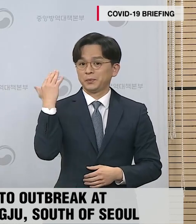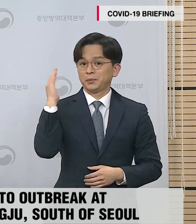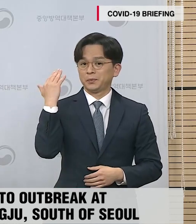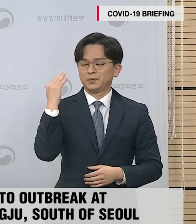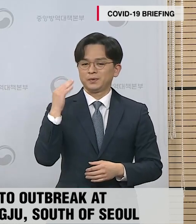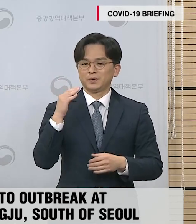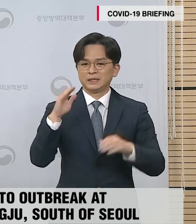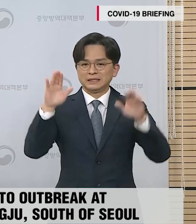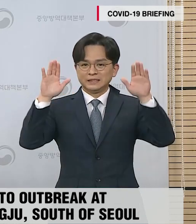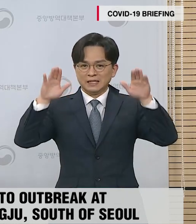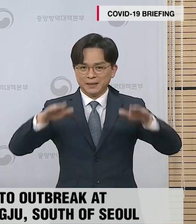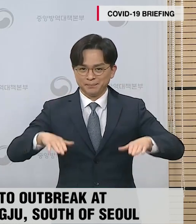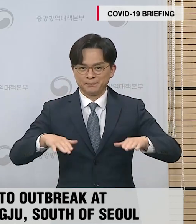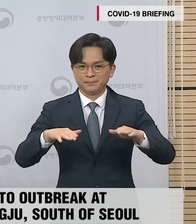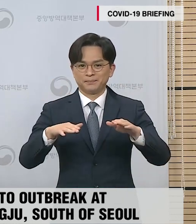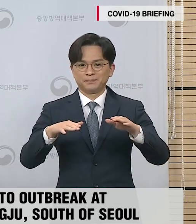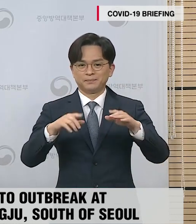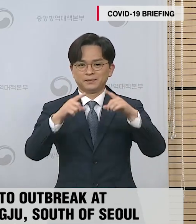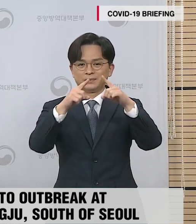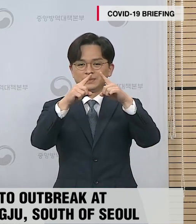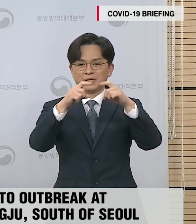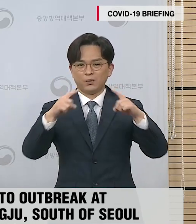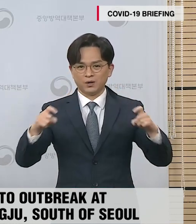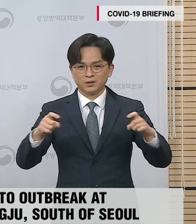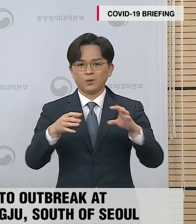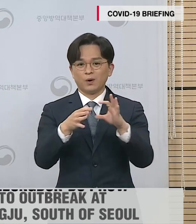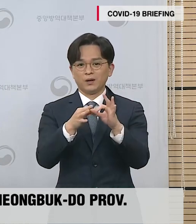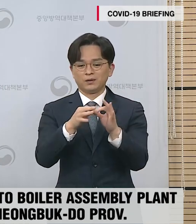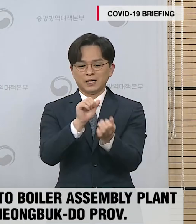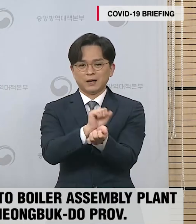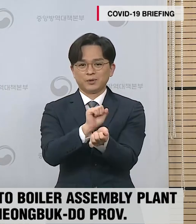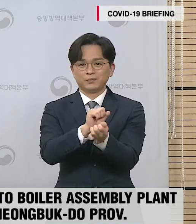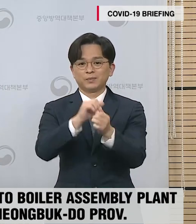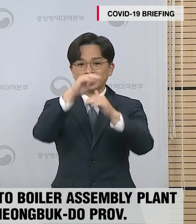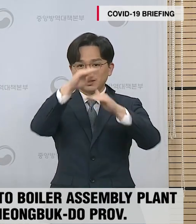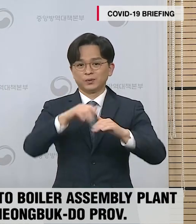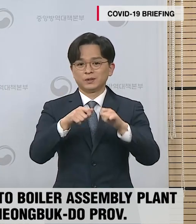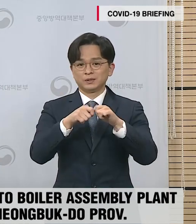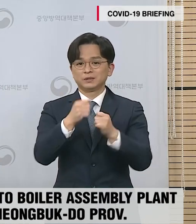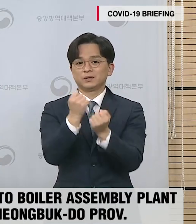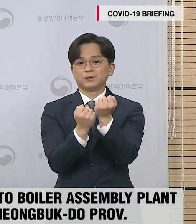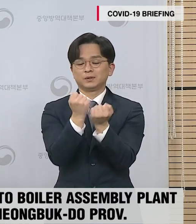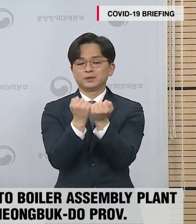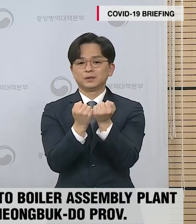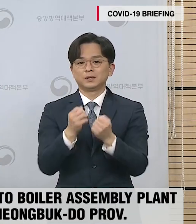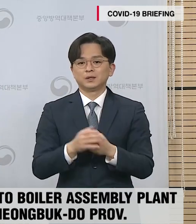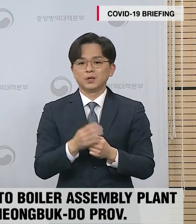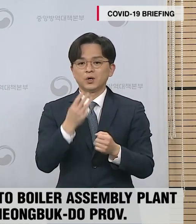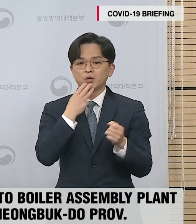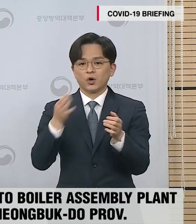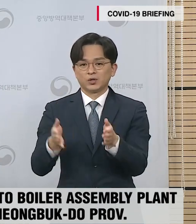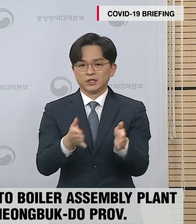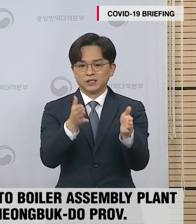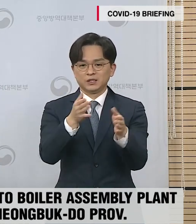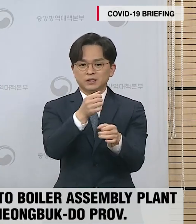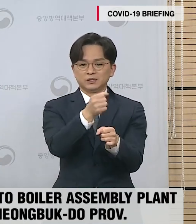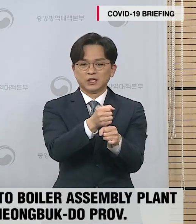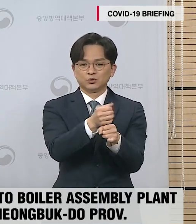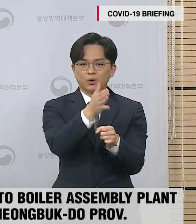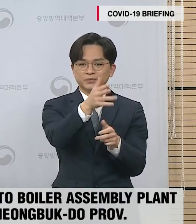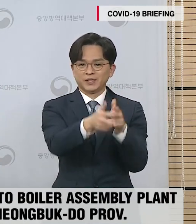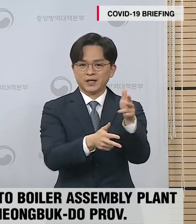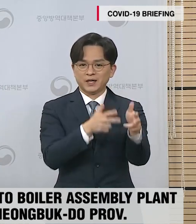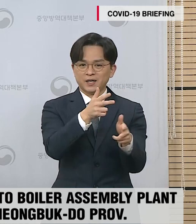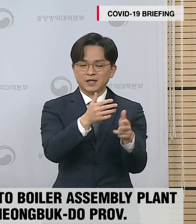Lately, we have seen at the Islamic mosque, we have seen a major cluster infection here in South Korea, and this